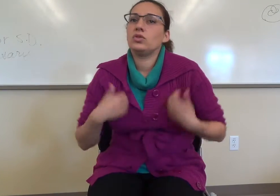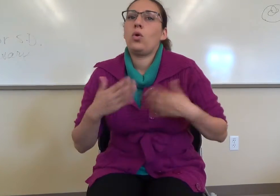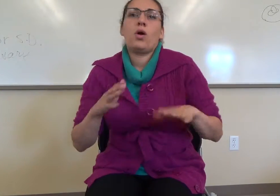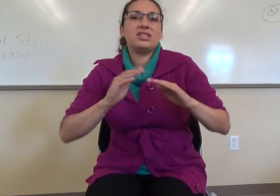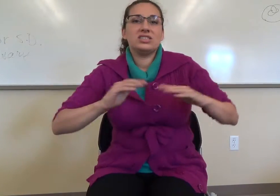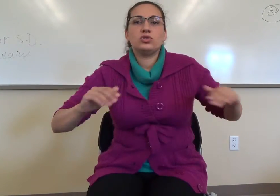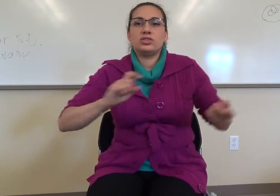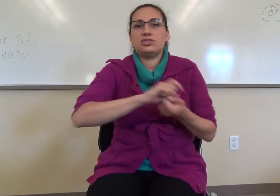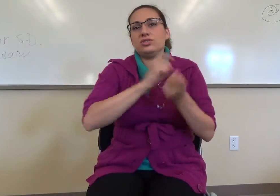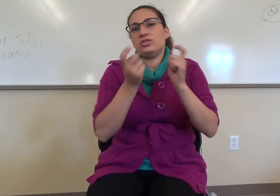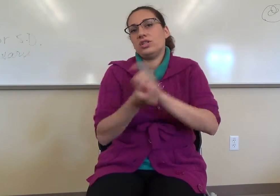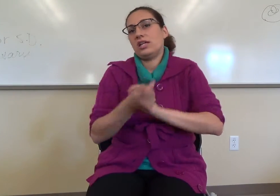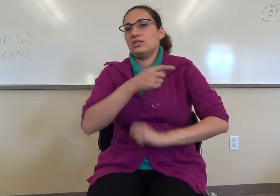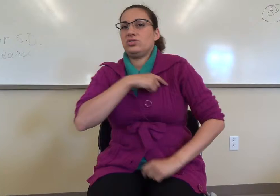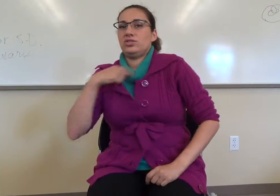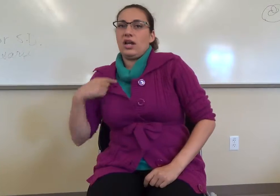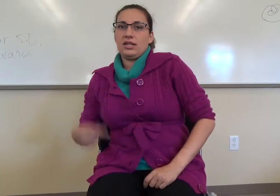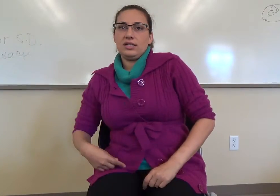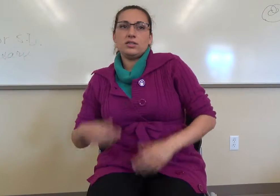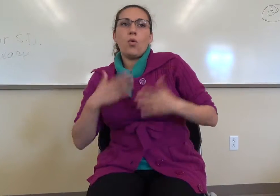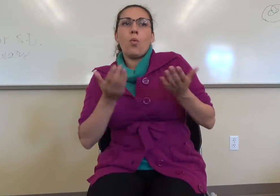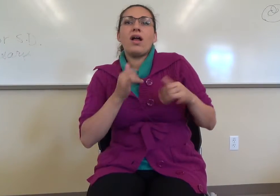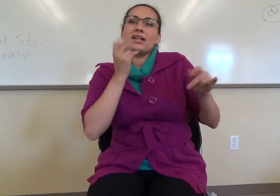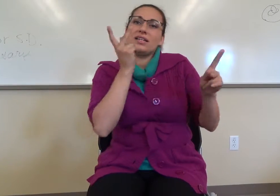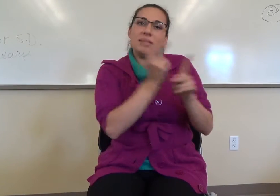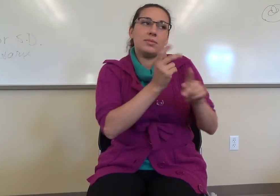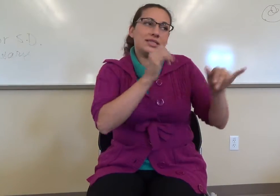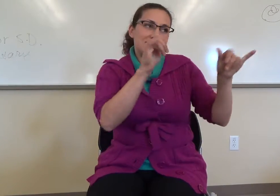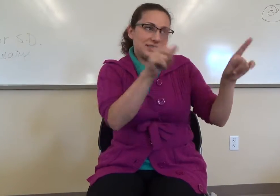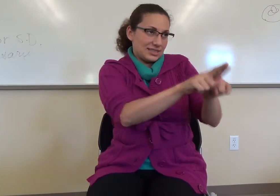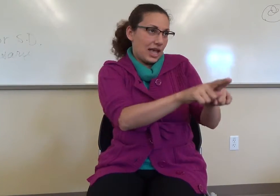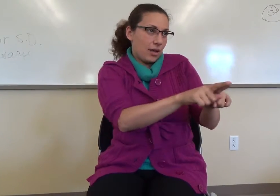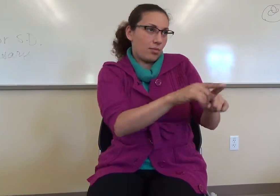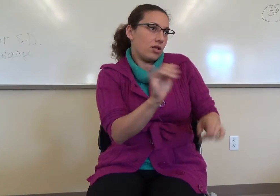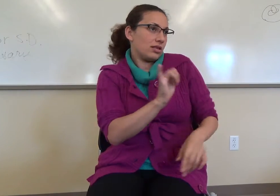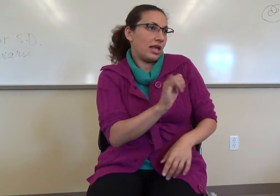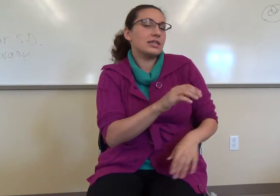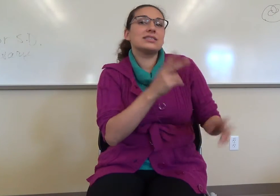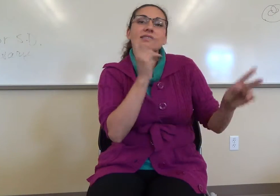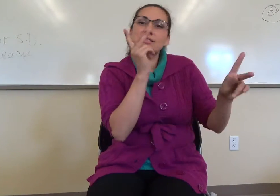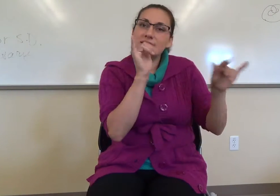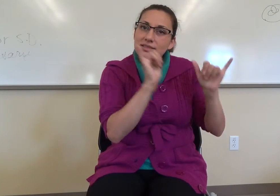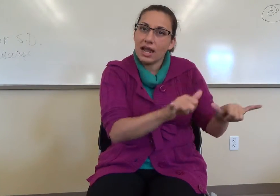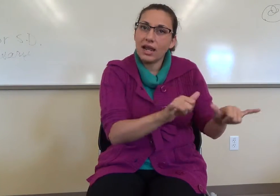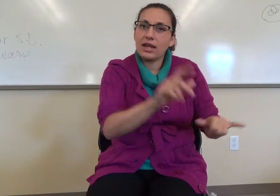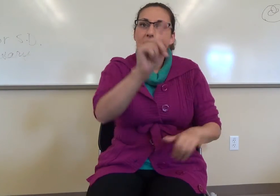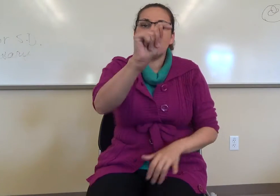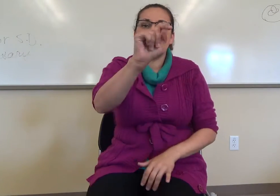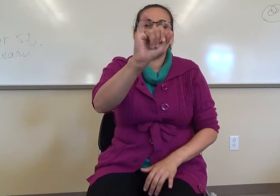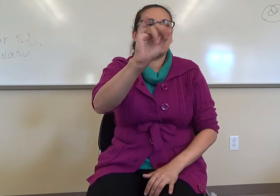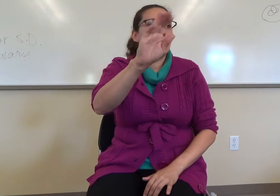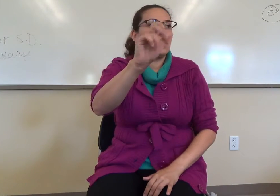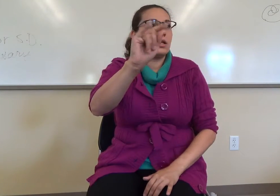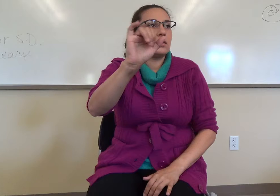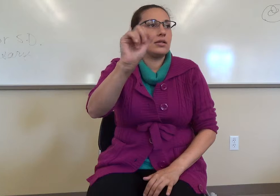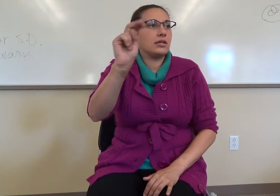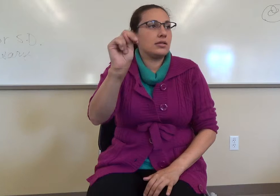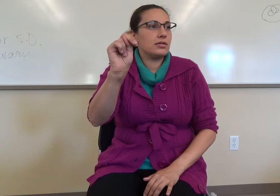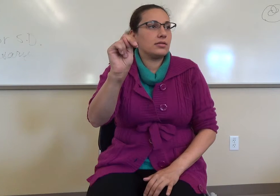Prior knowledge. Yeah. They don't want their kids to start